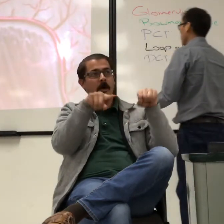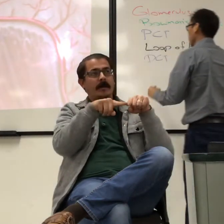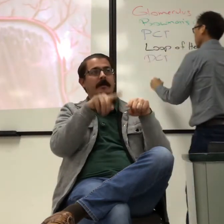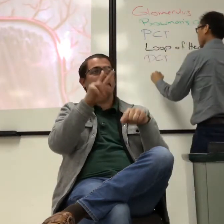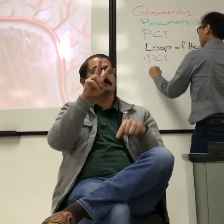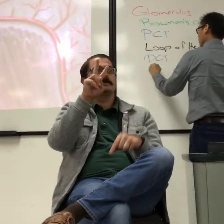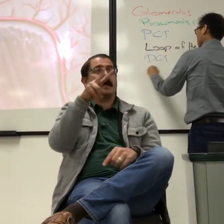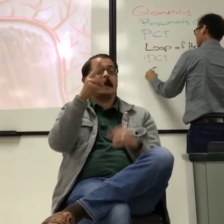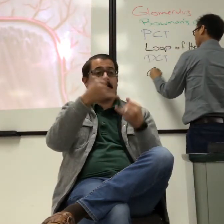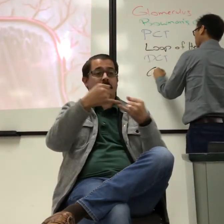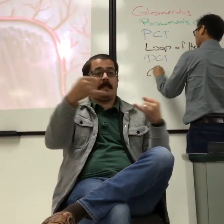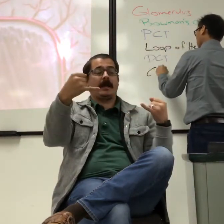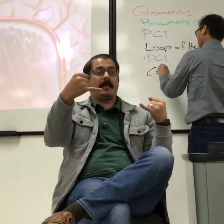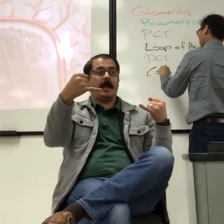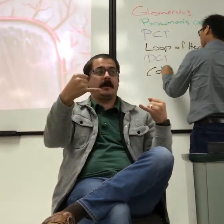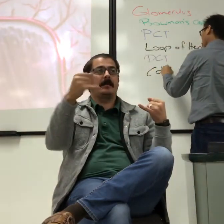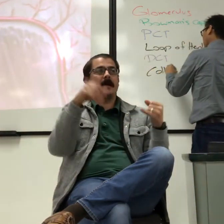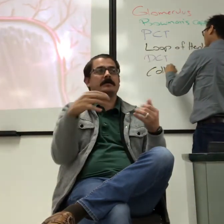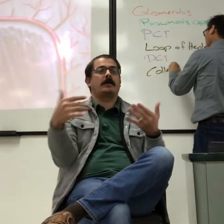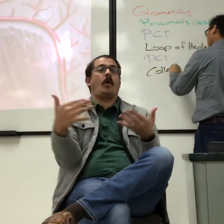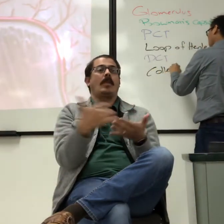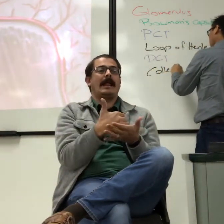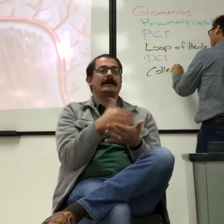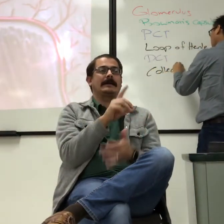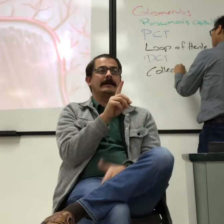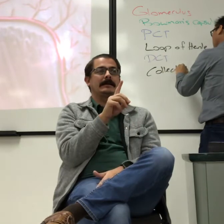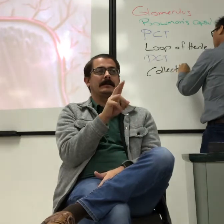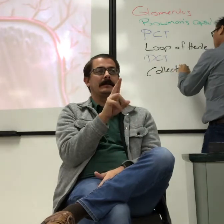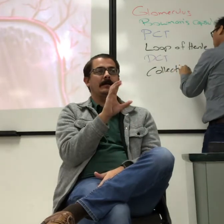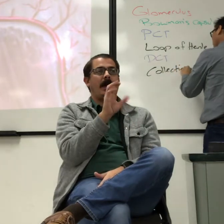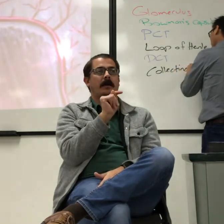drew was collecting duct.